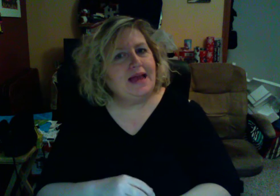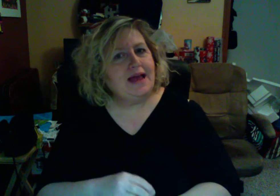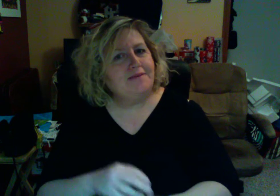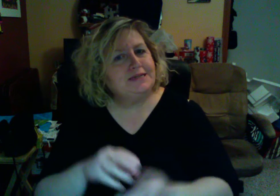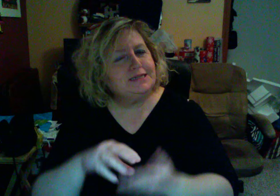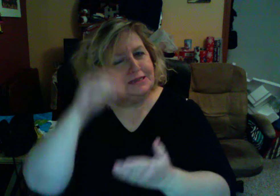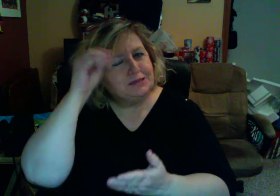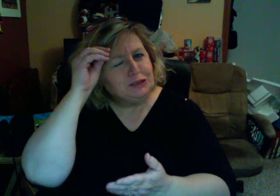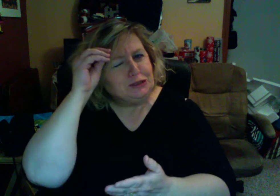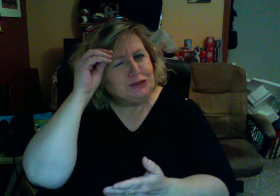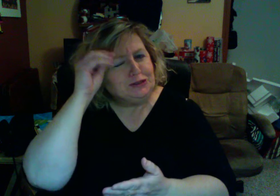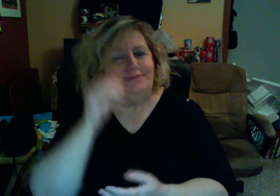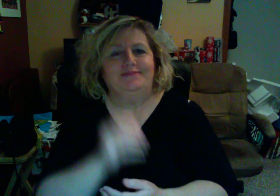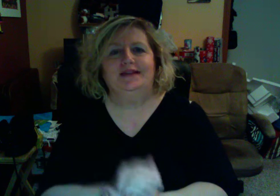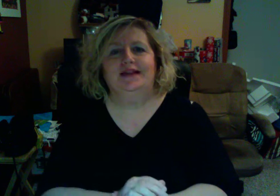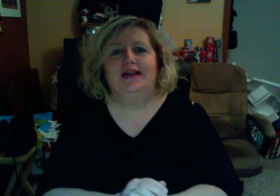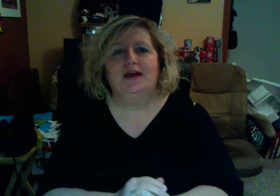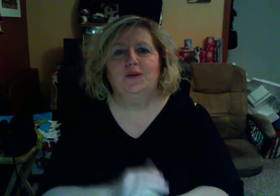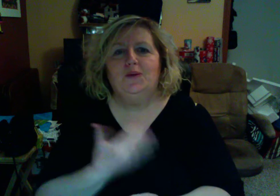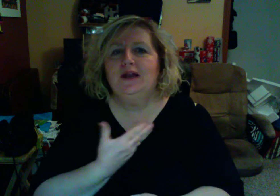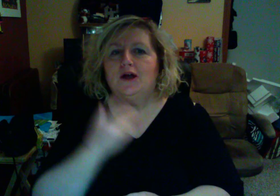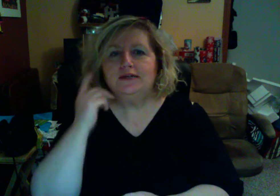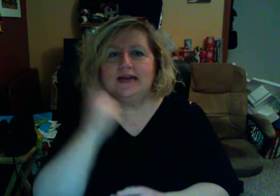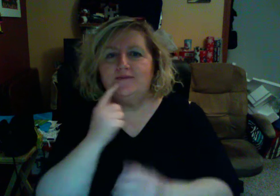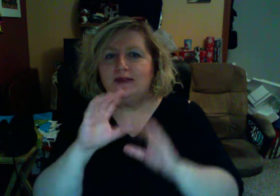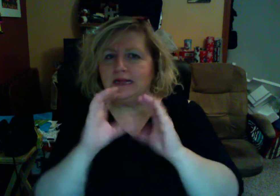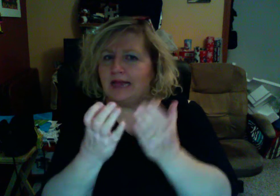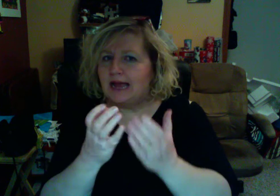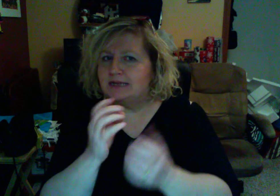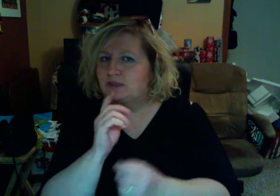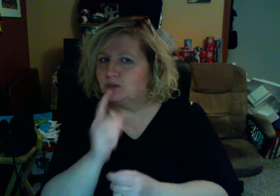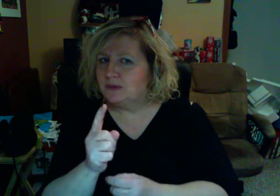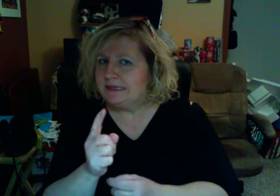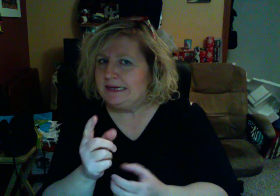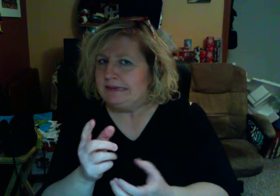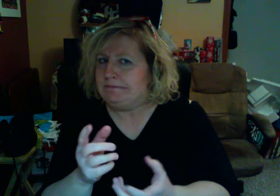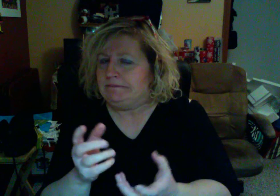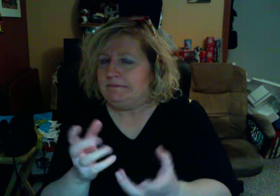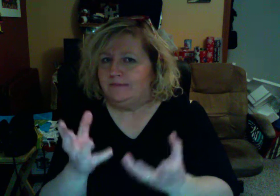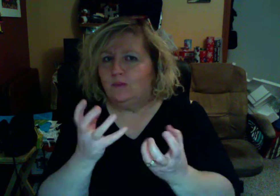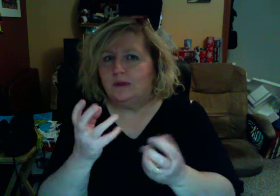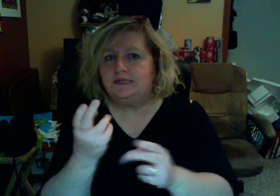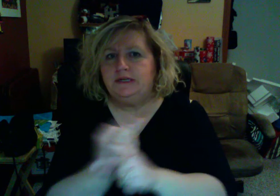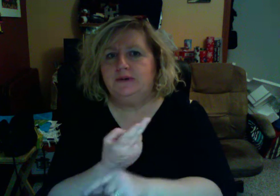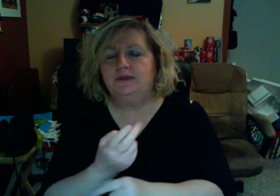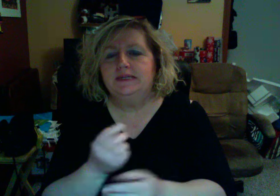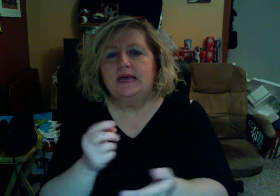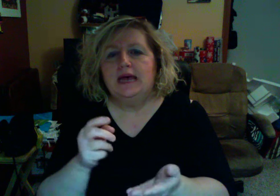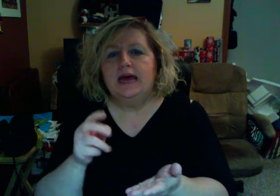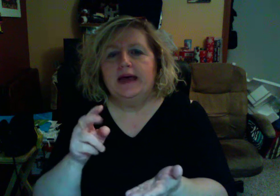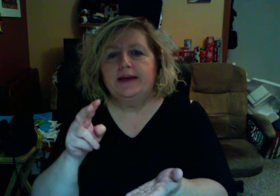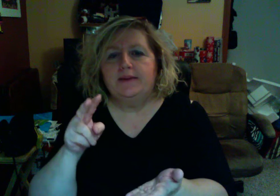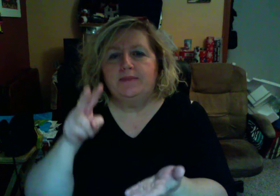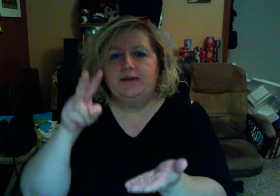have to learn what our deaf in class really want to use. But if